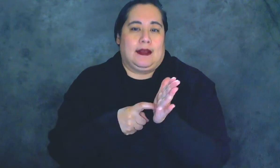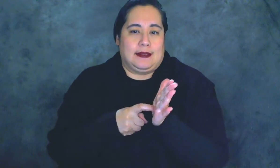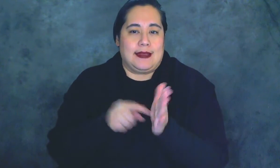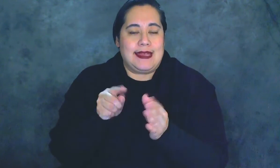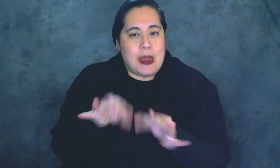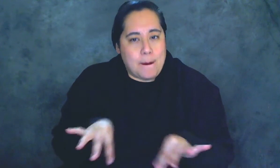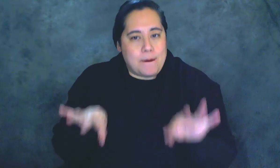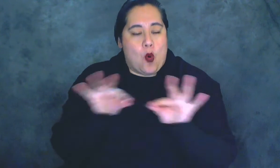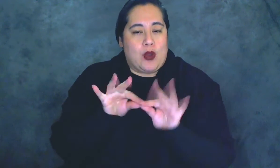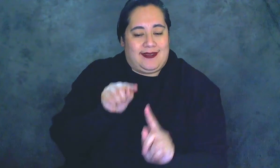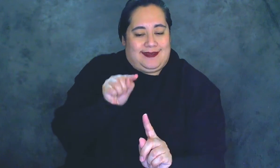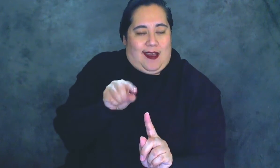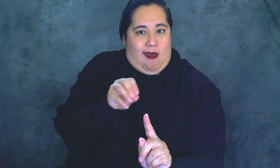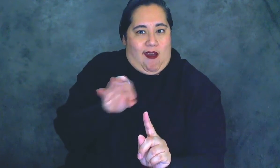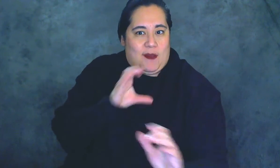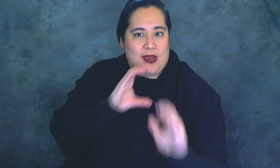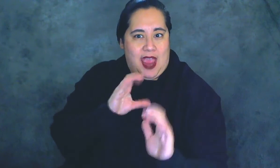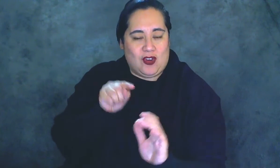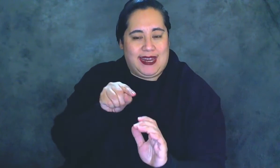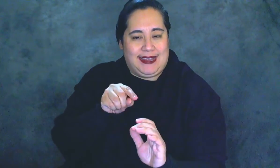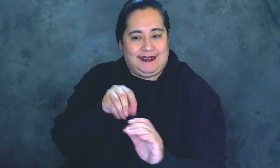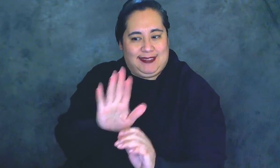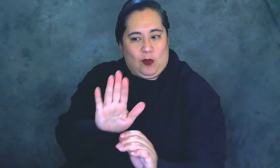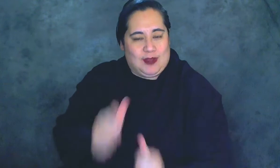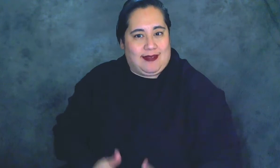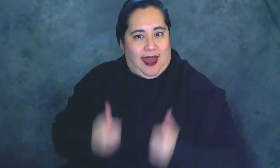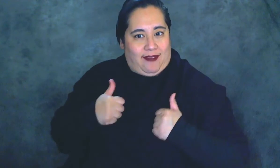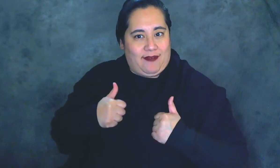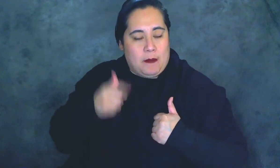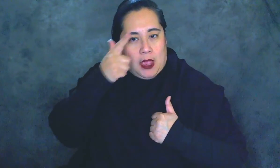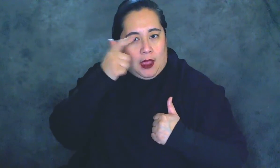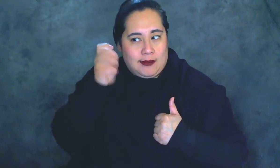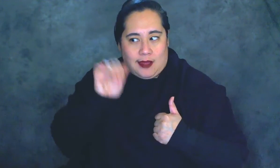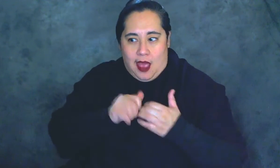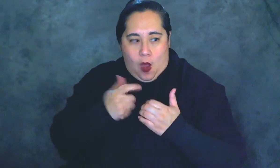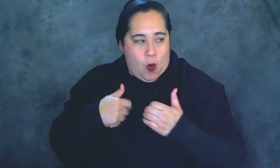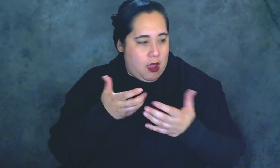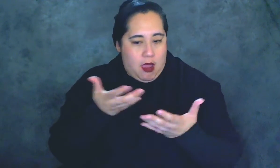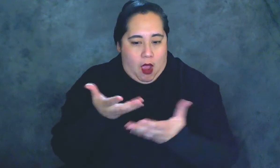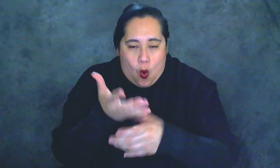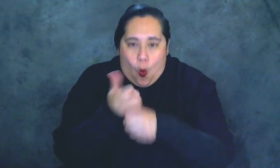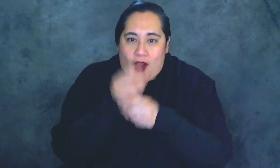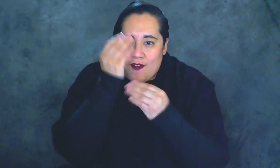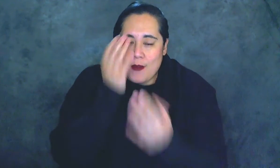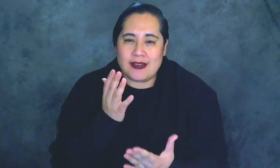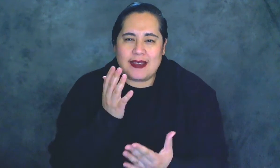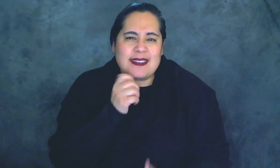of communication in someone's life because it's how we acquire information. It's not just how